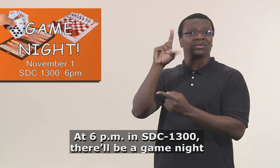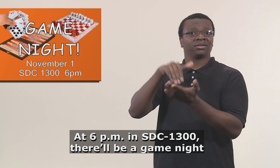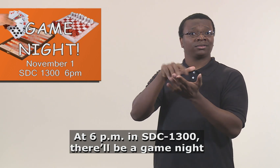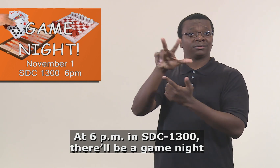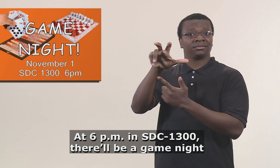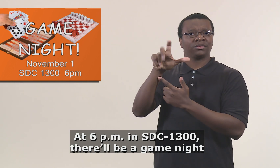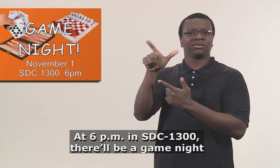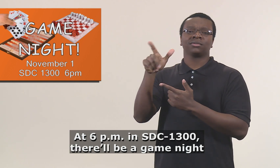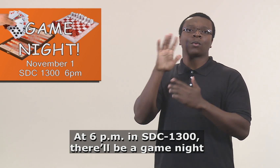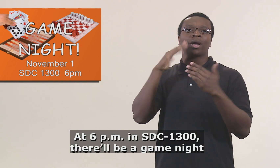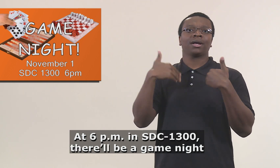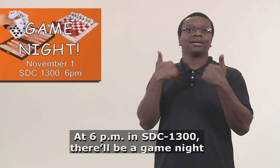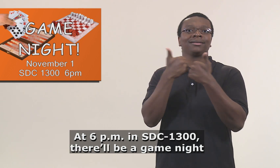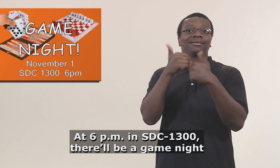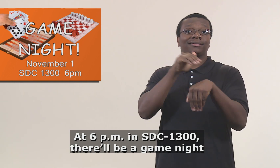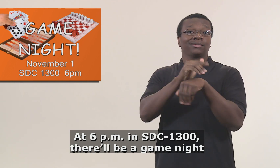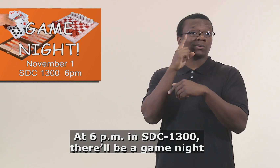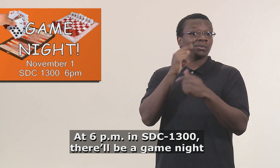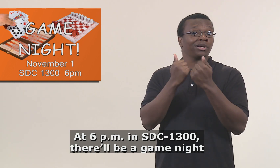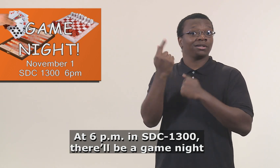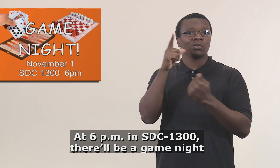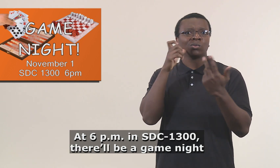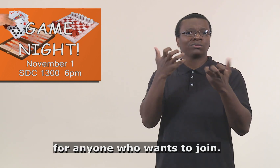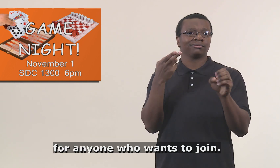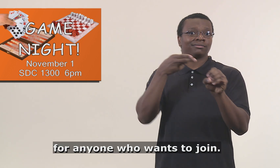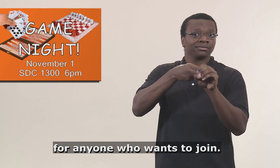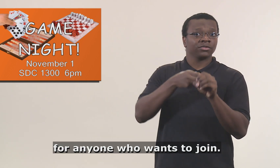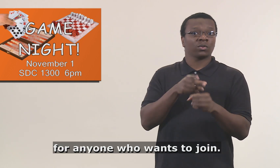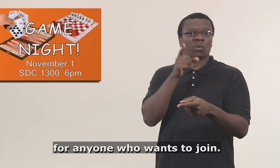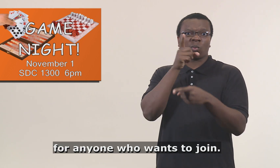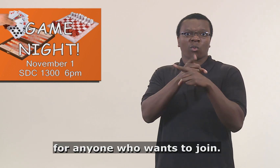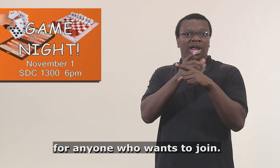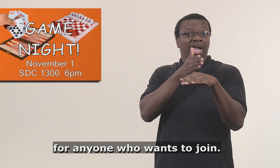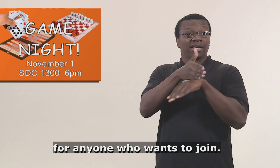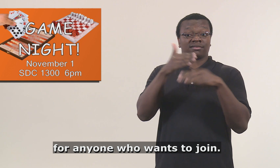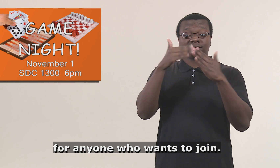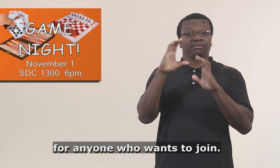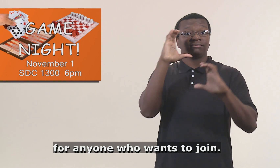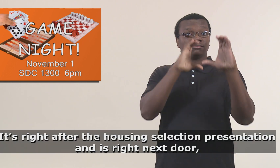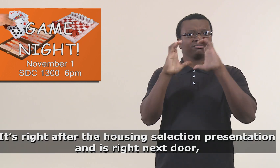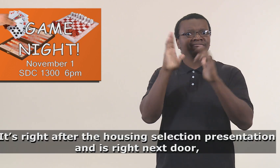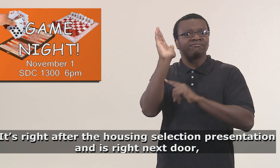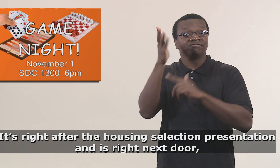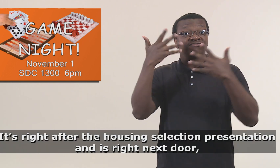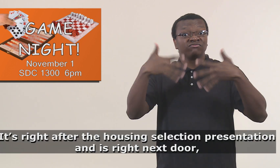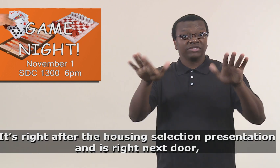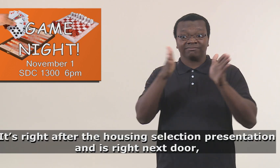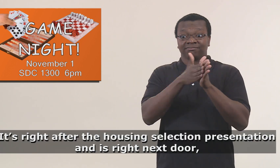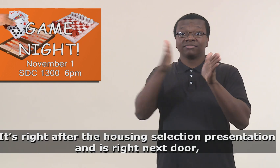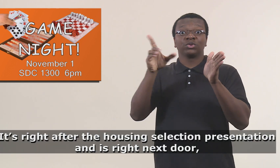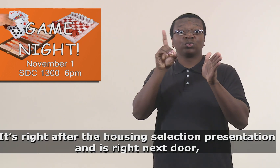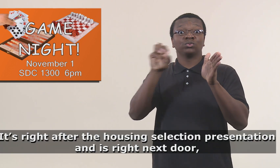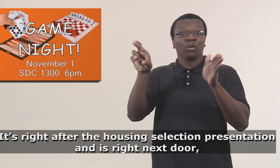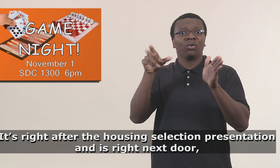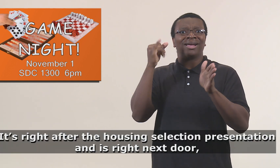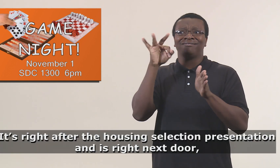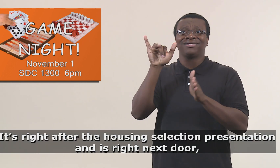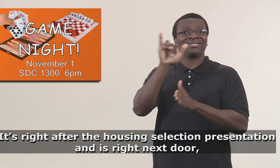6 p.m. in SDC 1300, there'll be a game night for anyone who wants to join. It's right after the housing selection